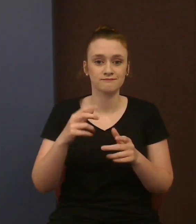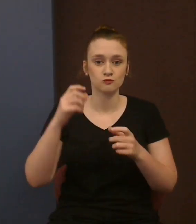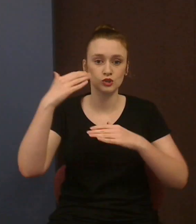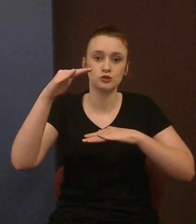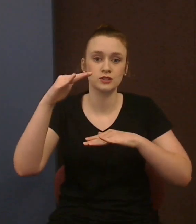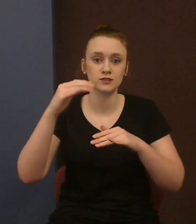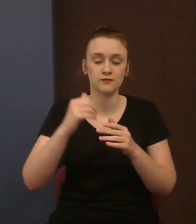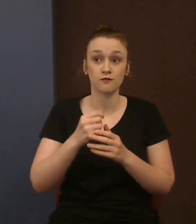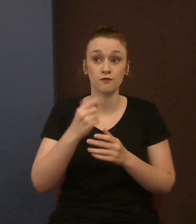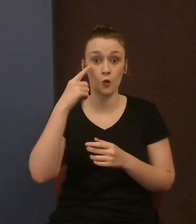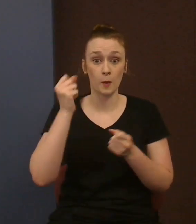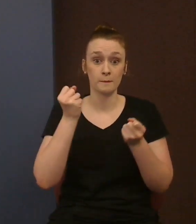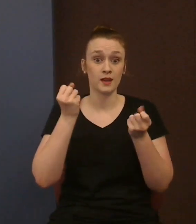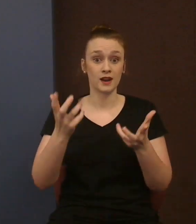For many, it was a great time.